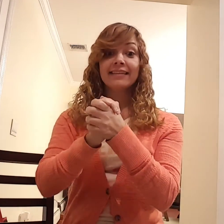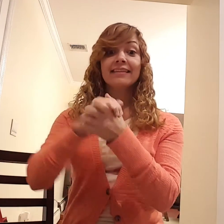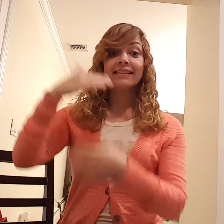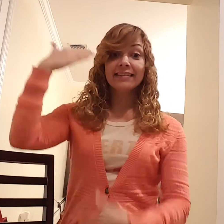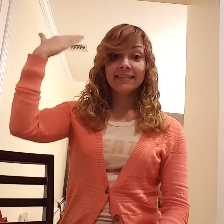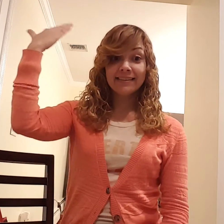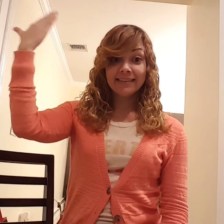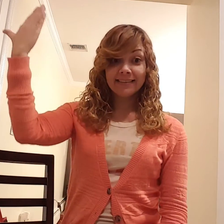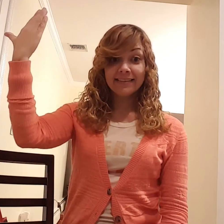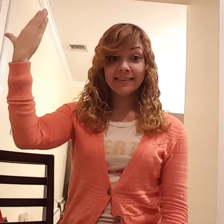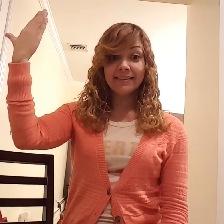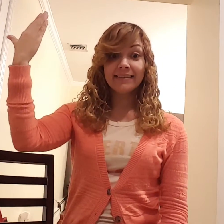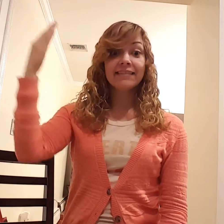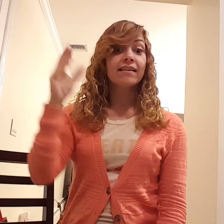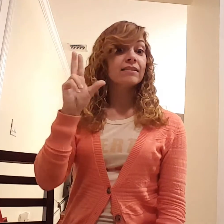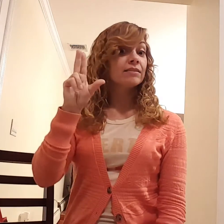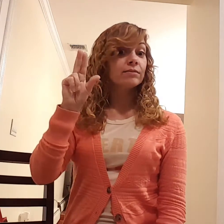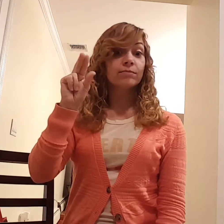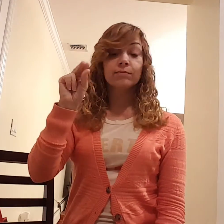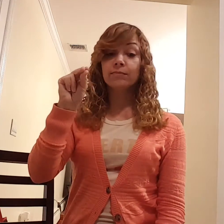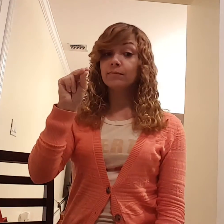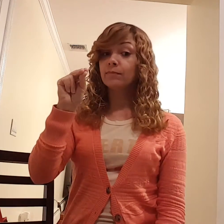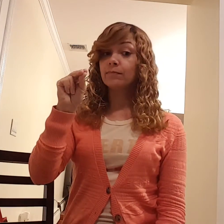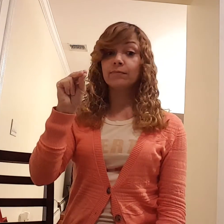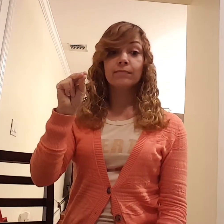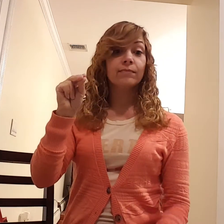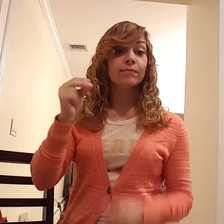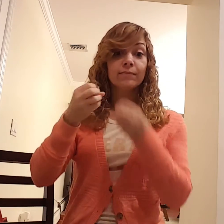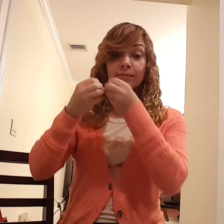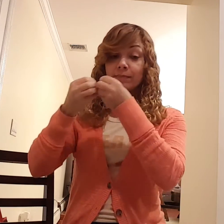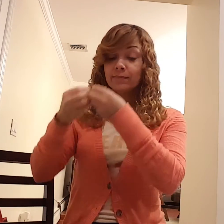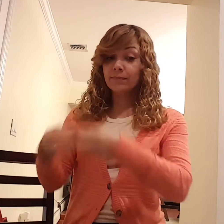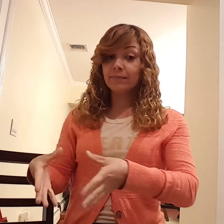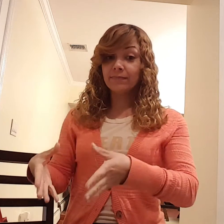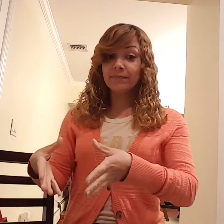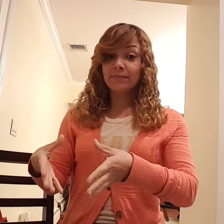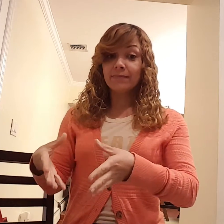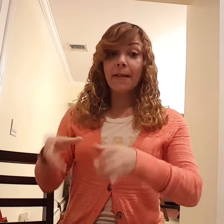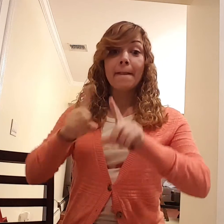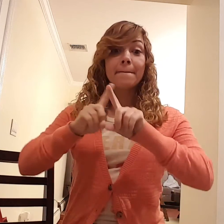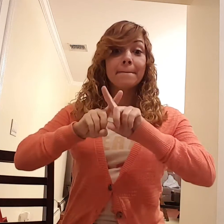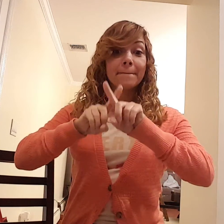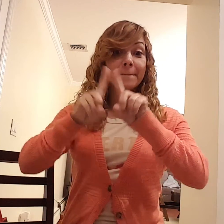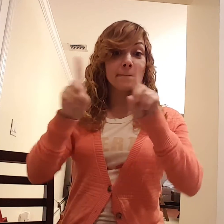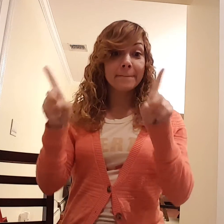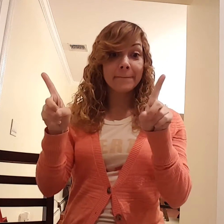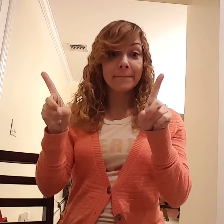in him will not perish, but